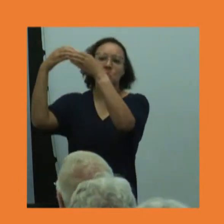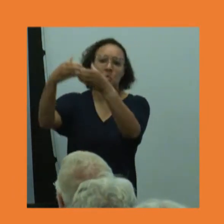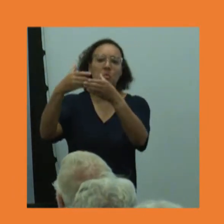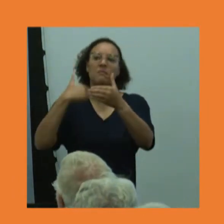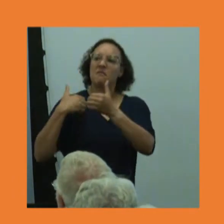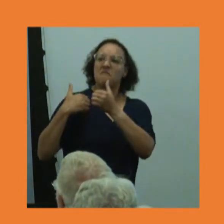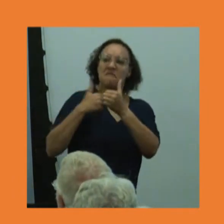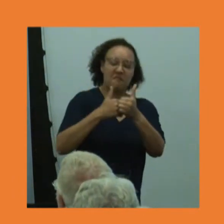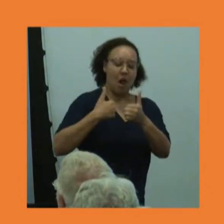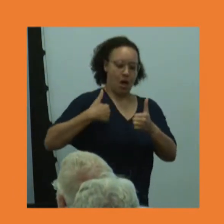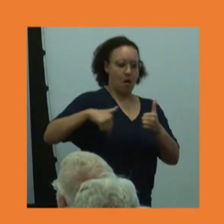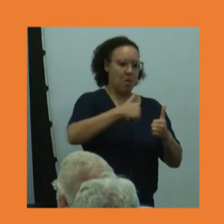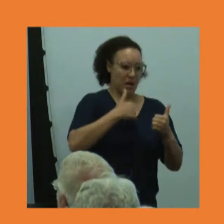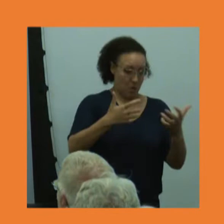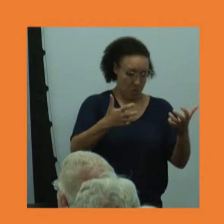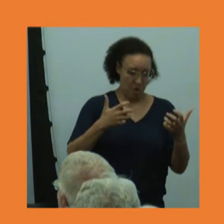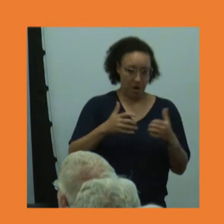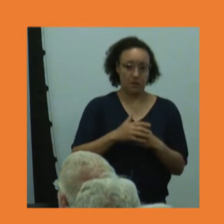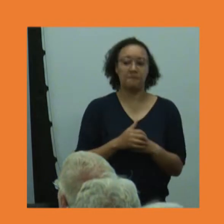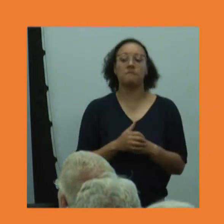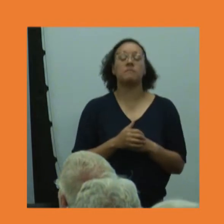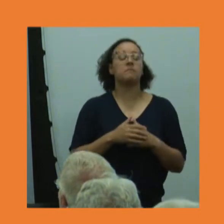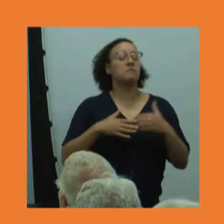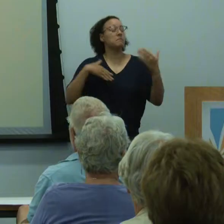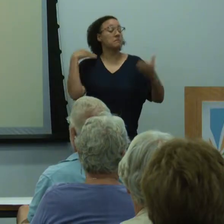want. So you have a vote.